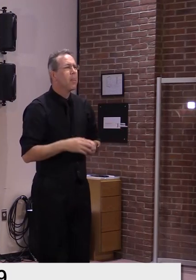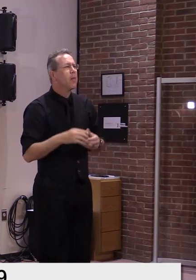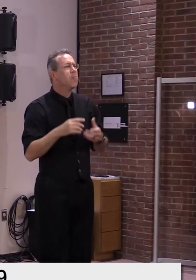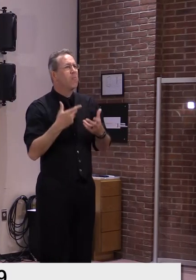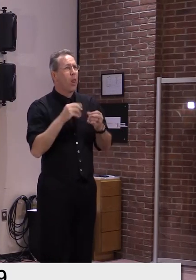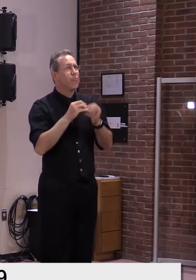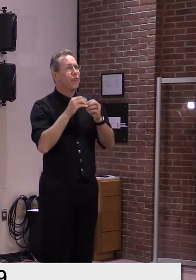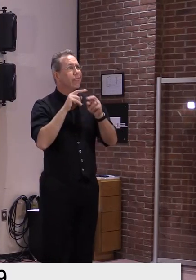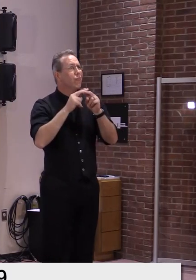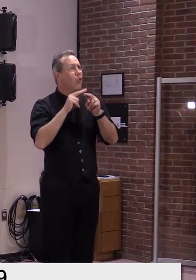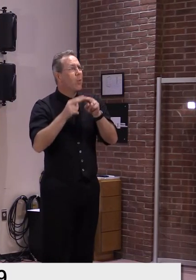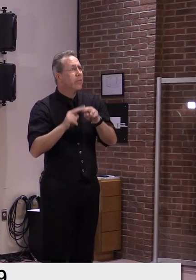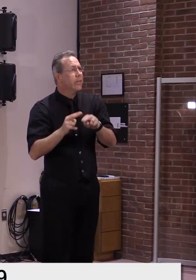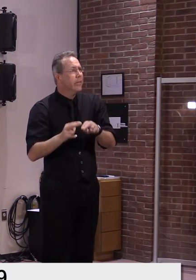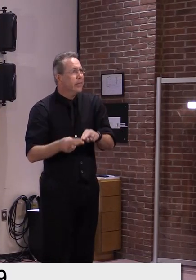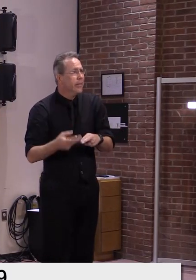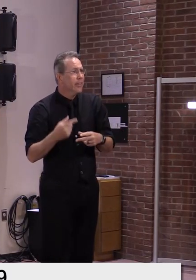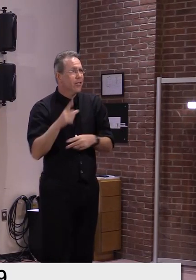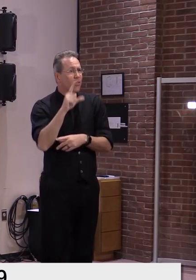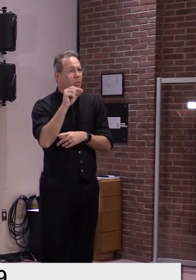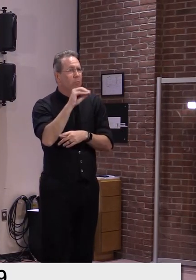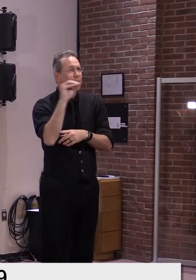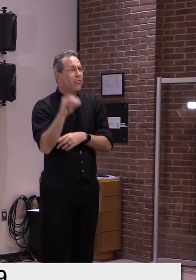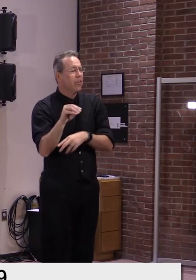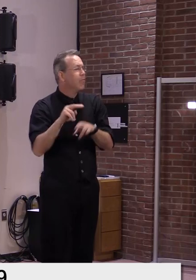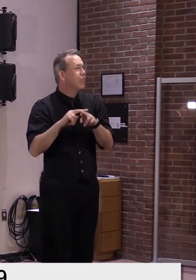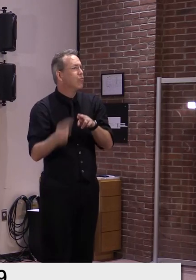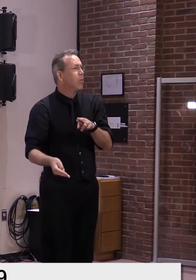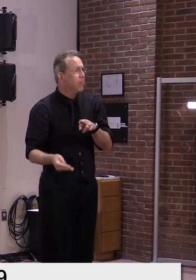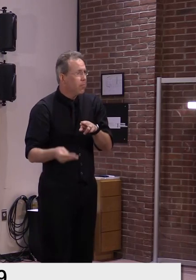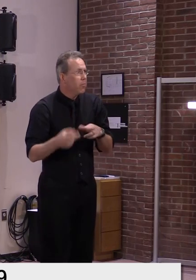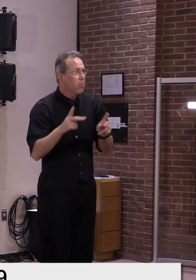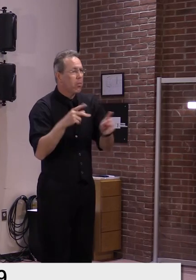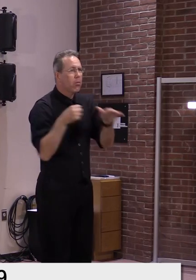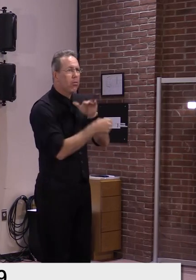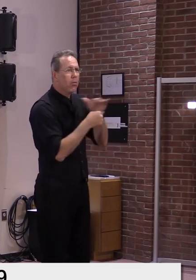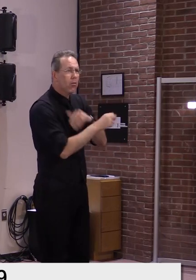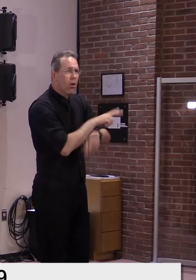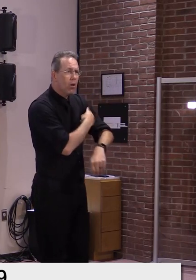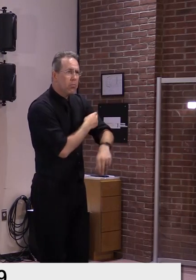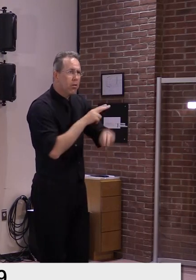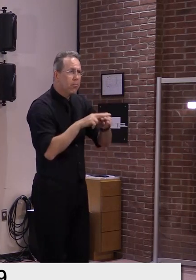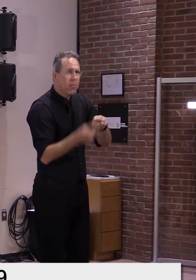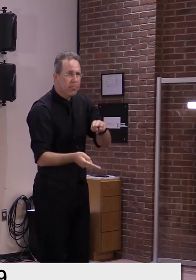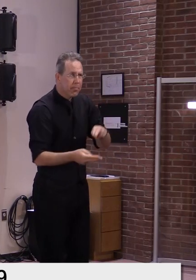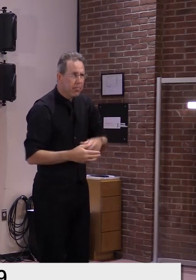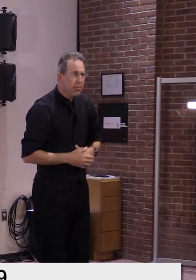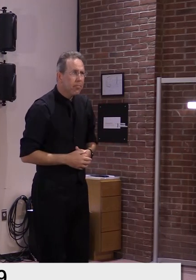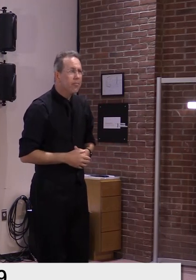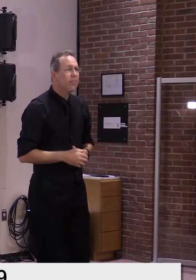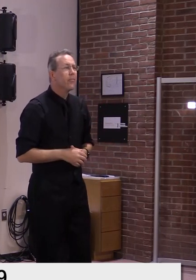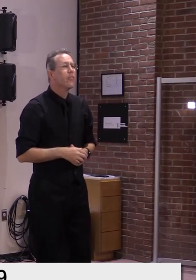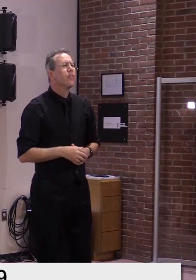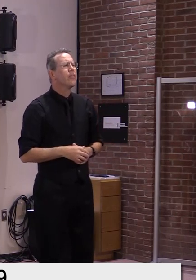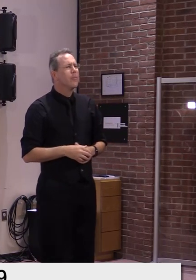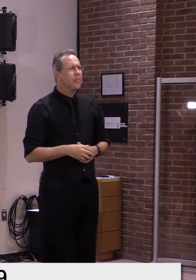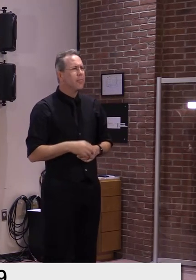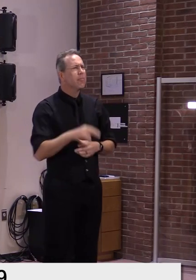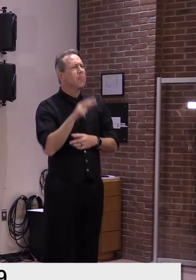down over 20% over the last week, and down over 36% over the last 14 days.